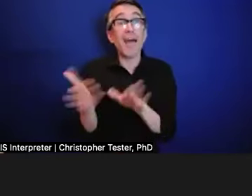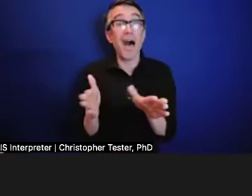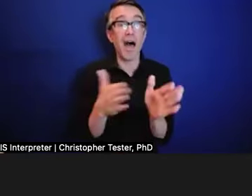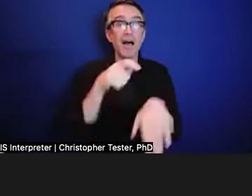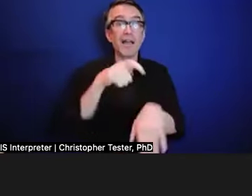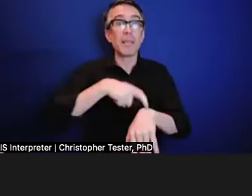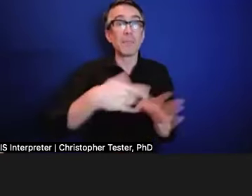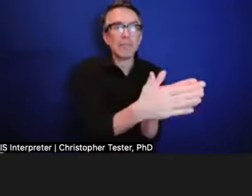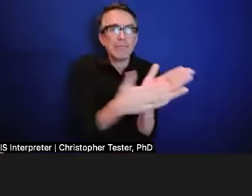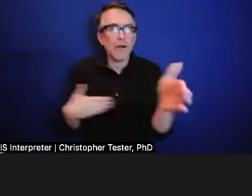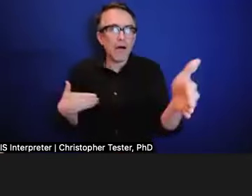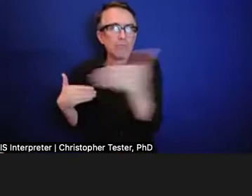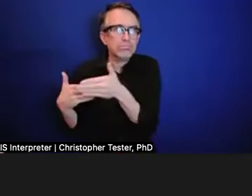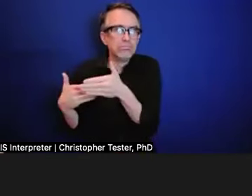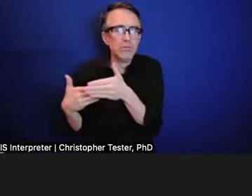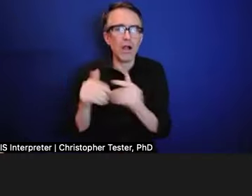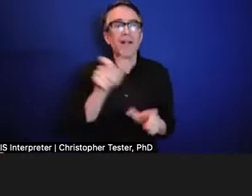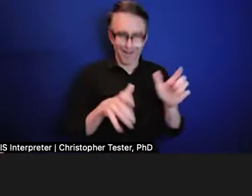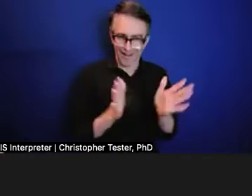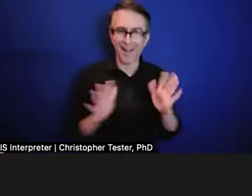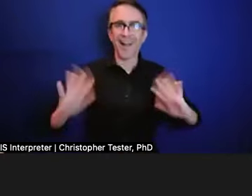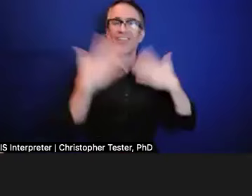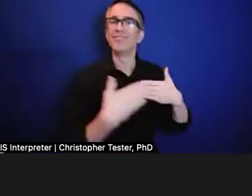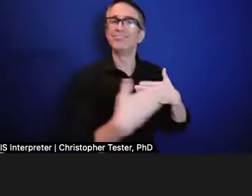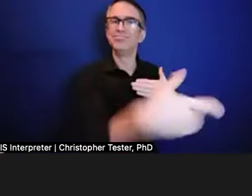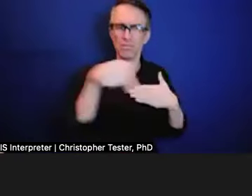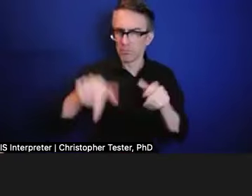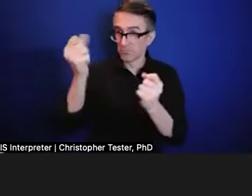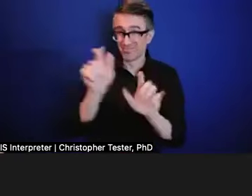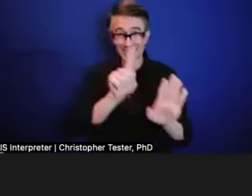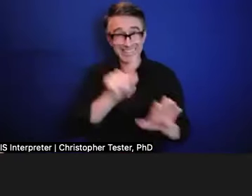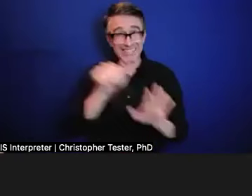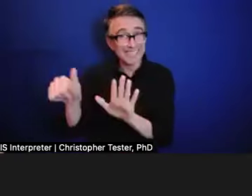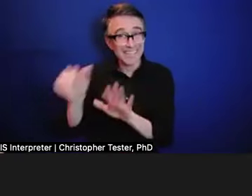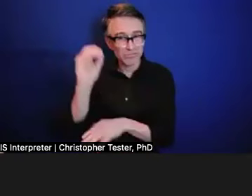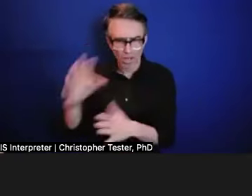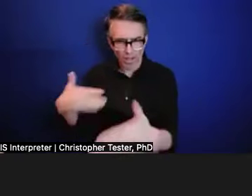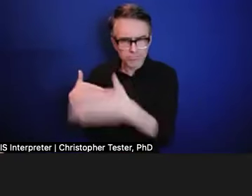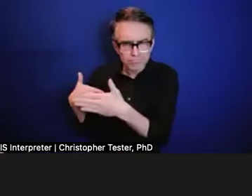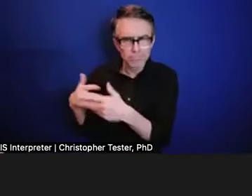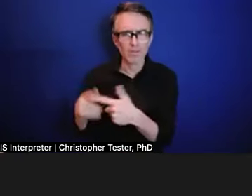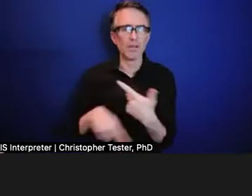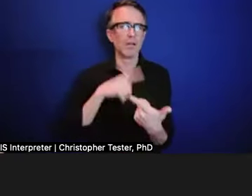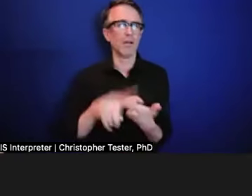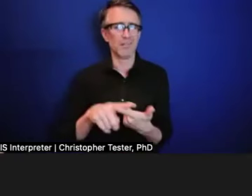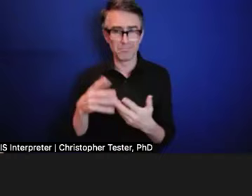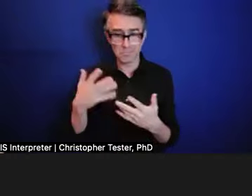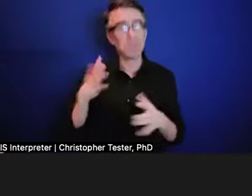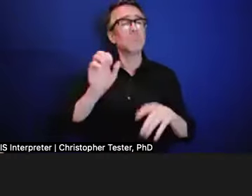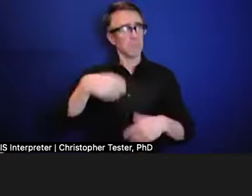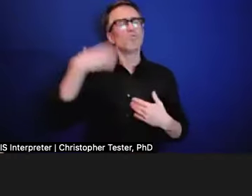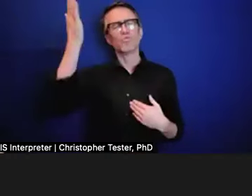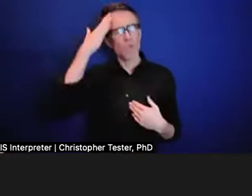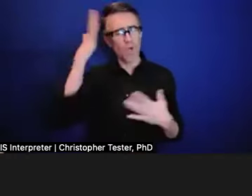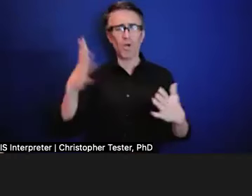inclusive health. Earlier this year, at the Global Disabilities Summit, close to 100 commitments